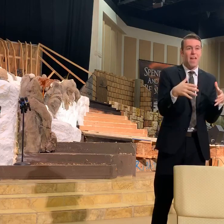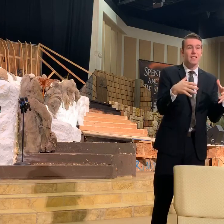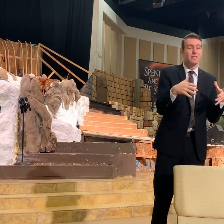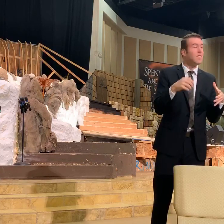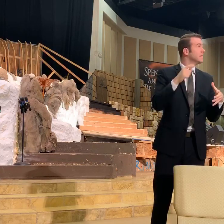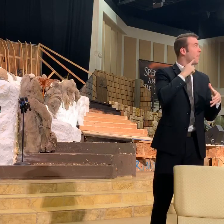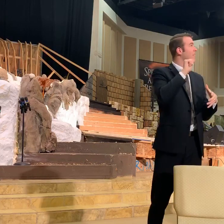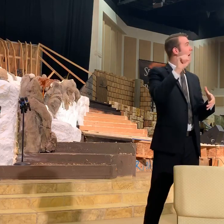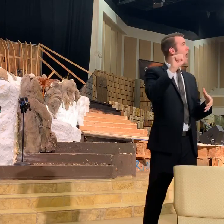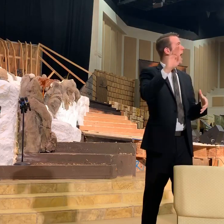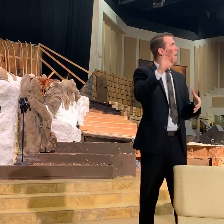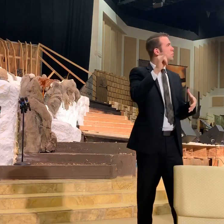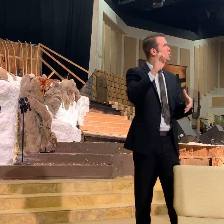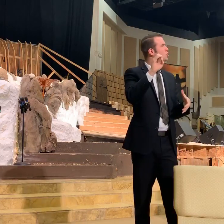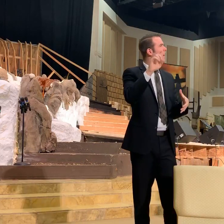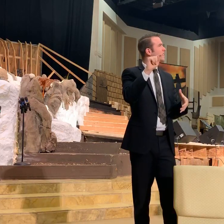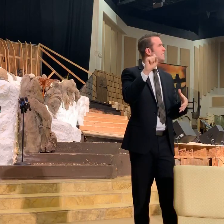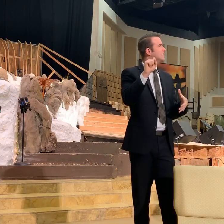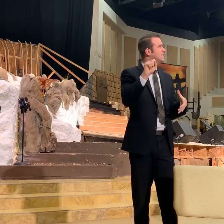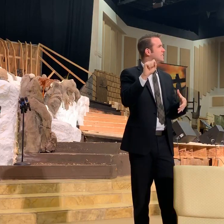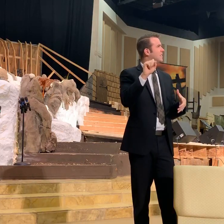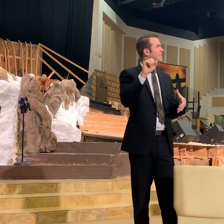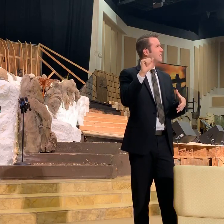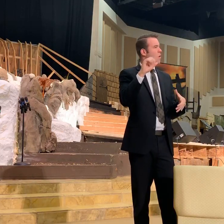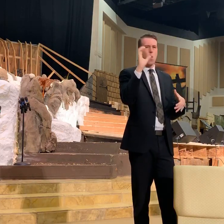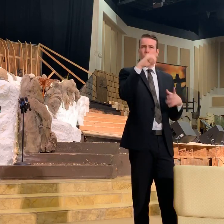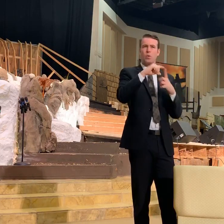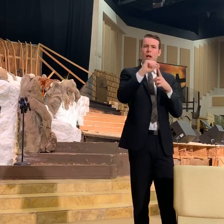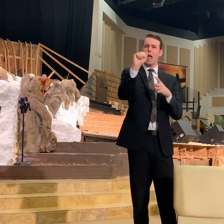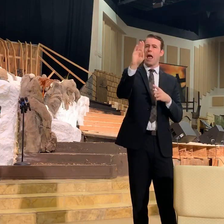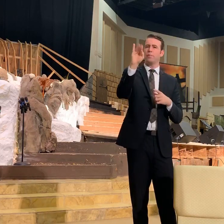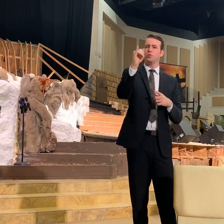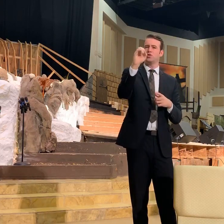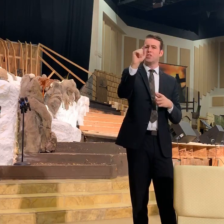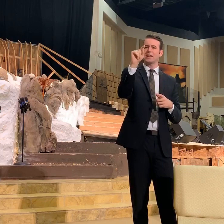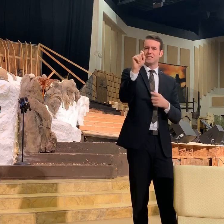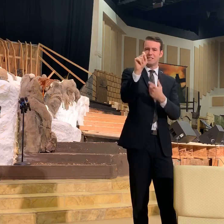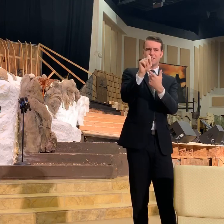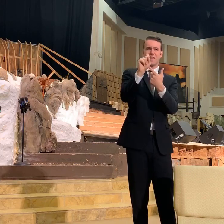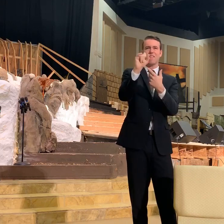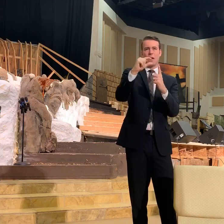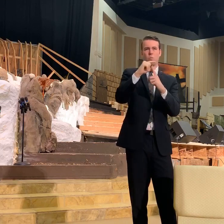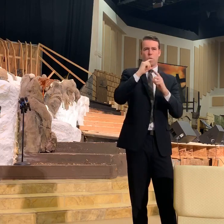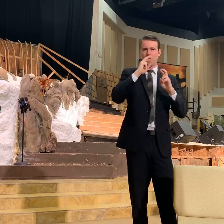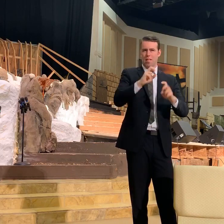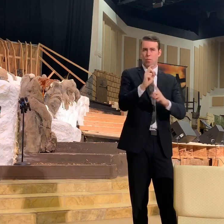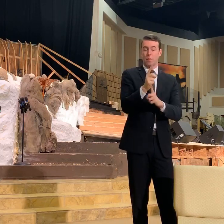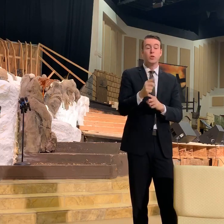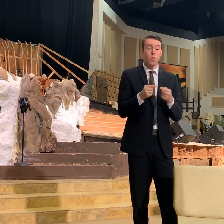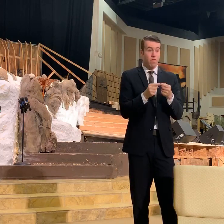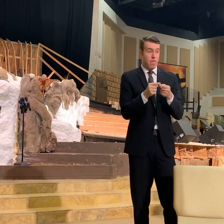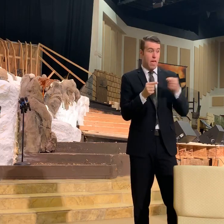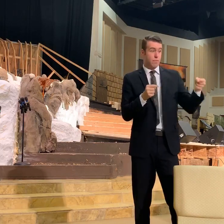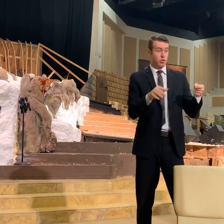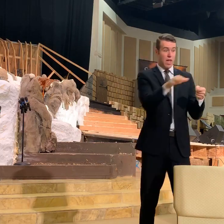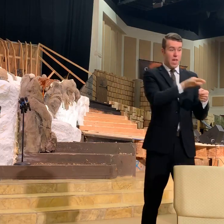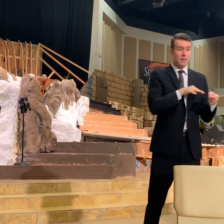abjects. It's a weird word. The abjects. We're going to look at that in a minute. Gathered themselves